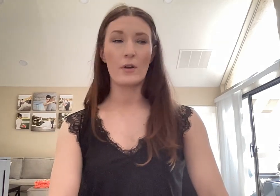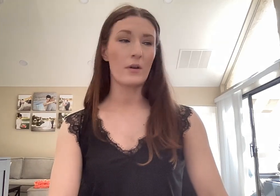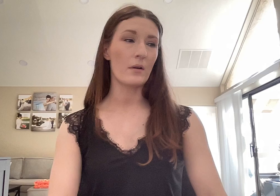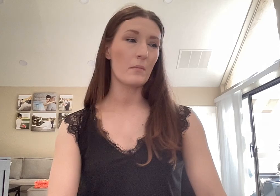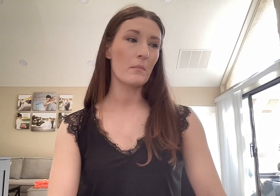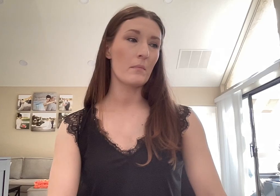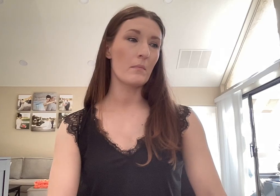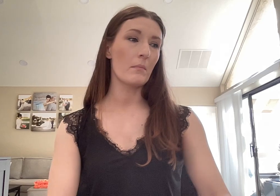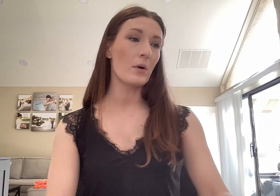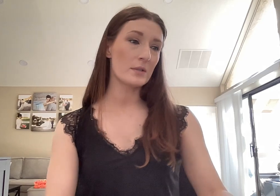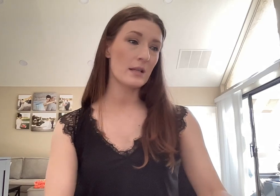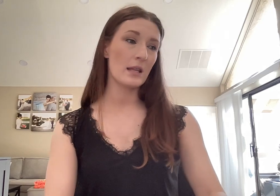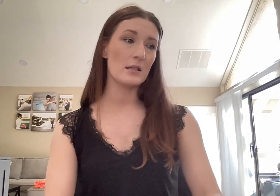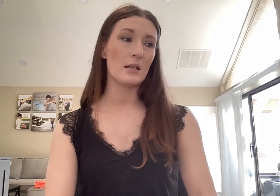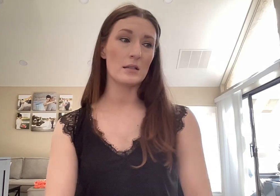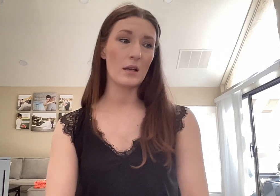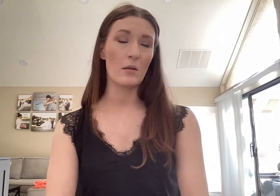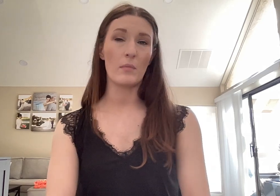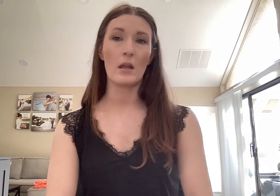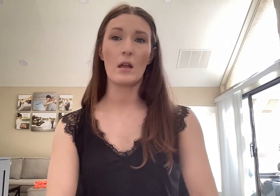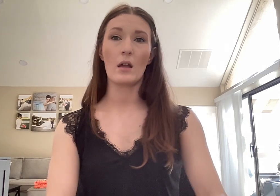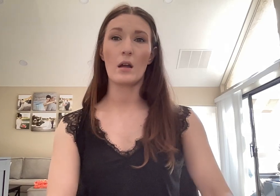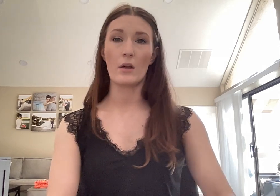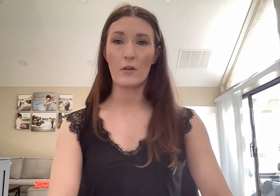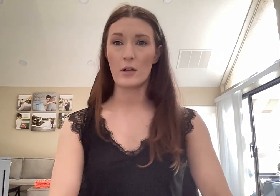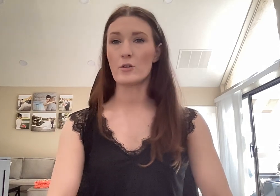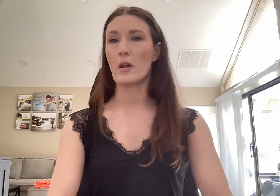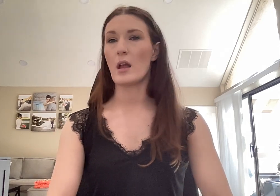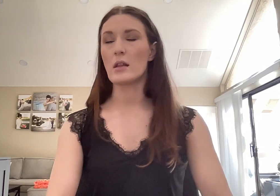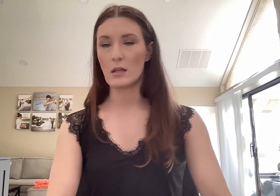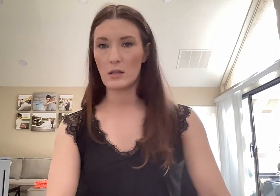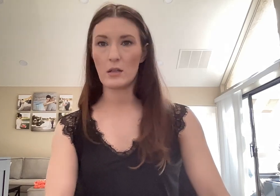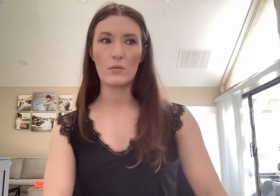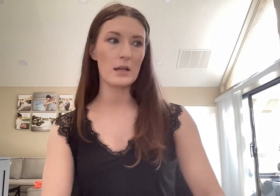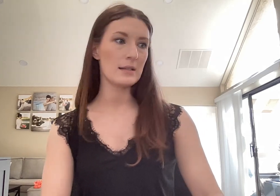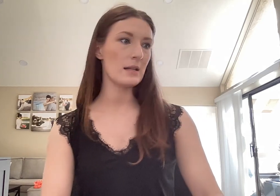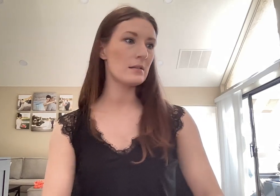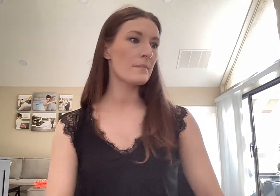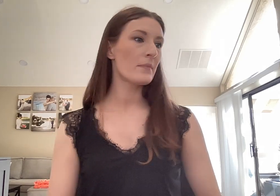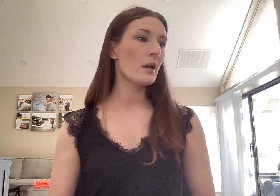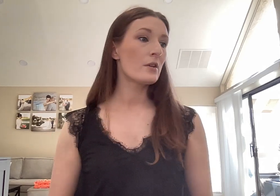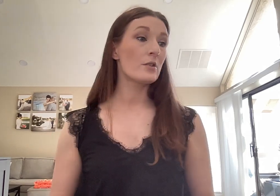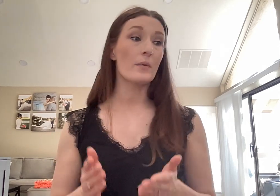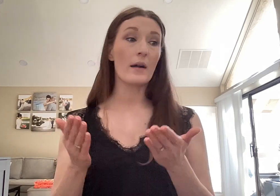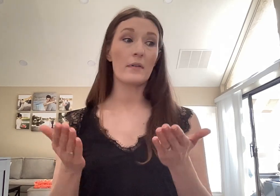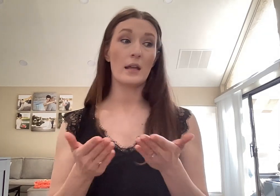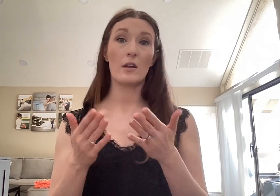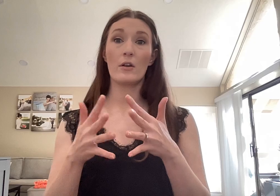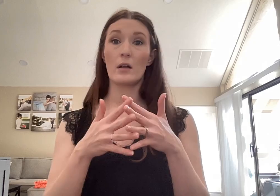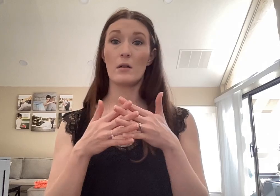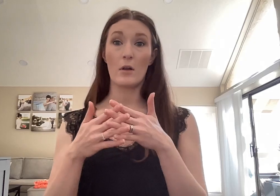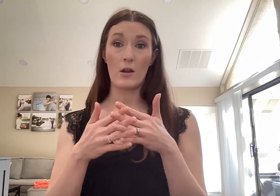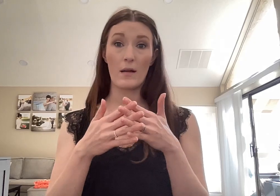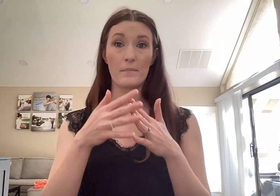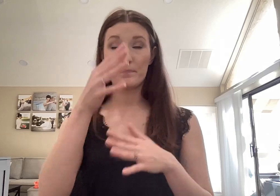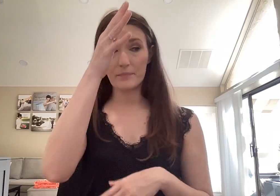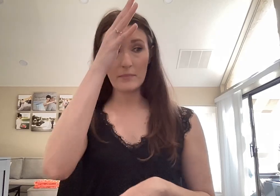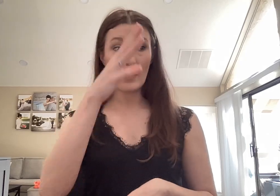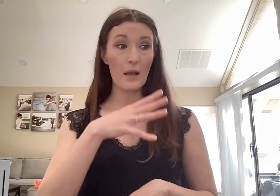for most of these, it's going to be another country and then the United States. So we have here in America,